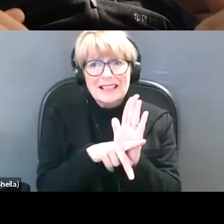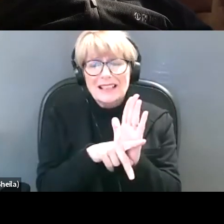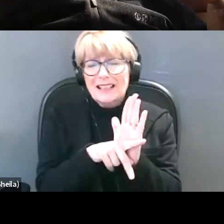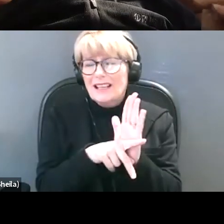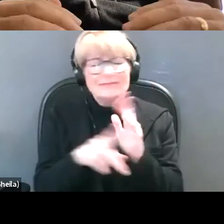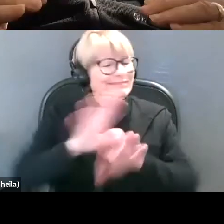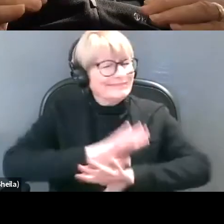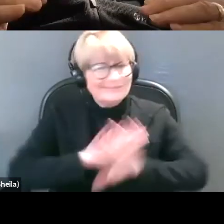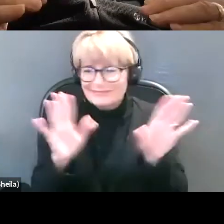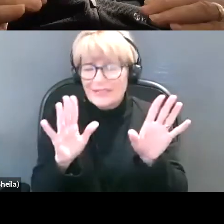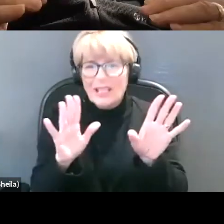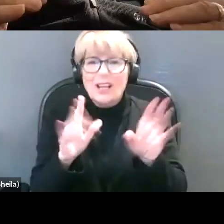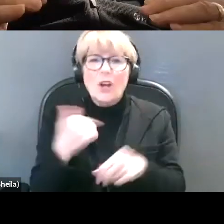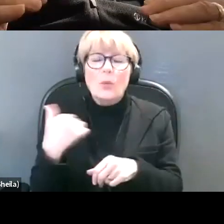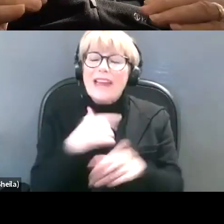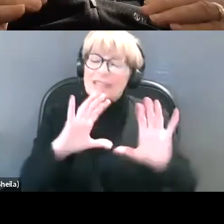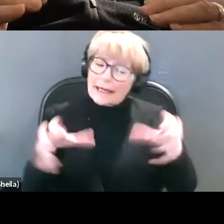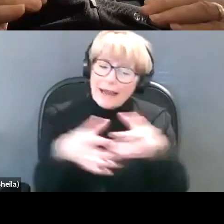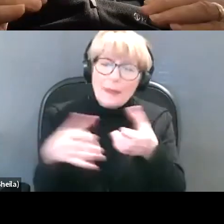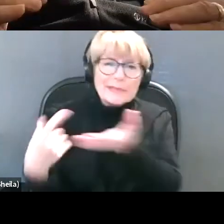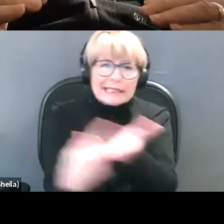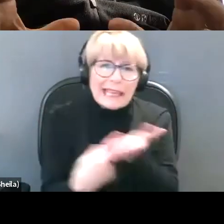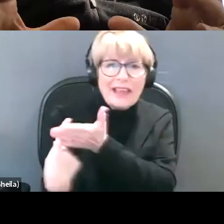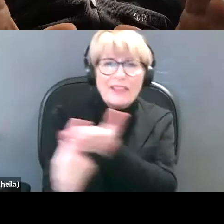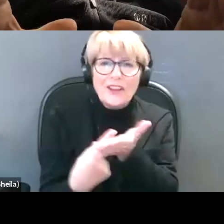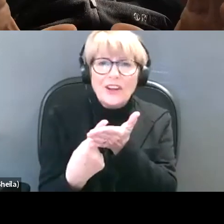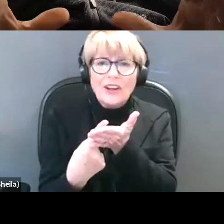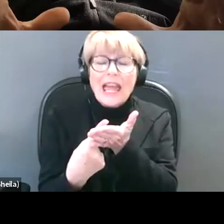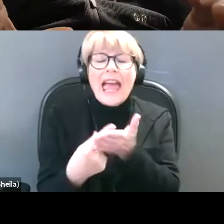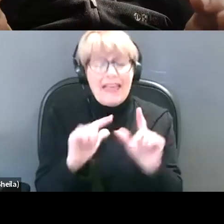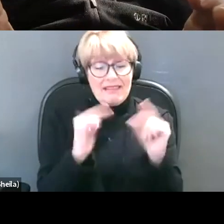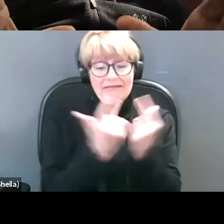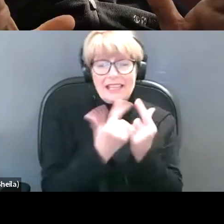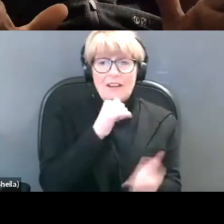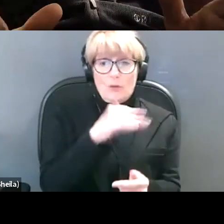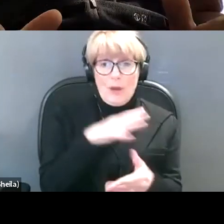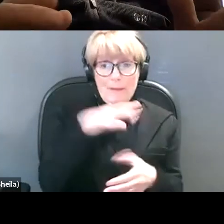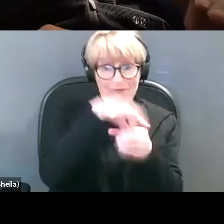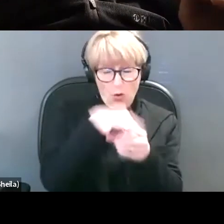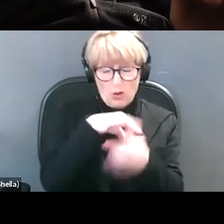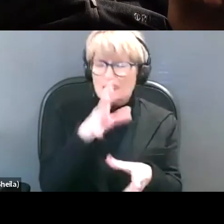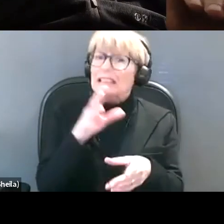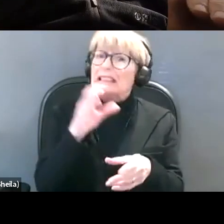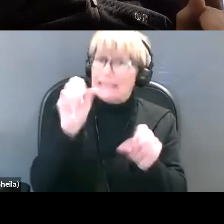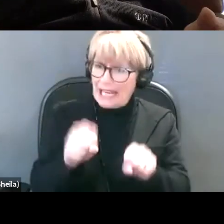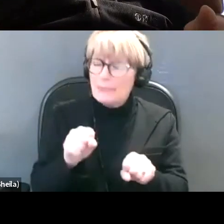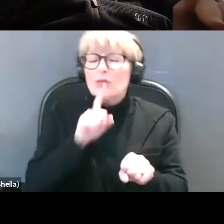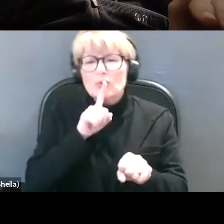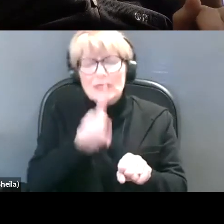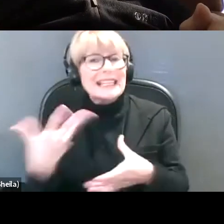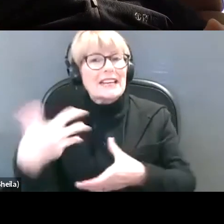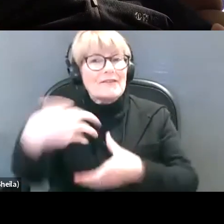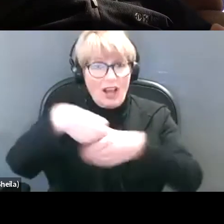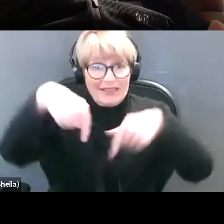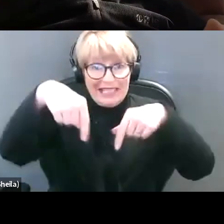need to sort of come together, and the League of Women Voters can play a great role in here. We just have to